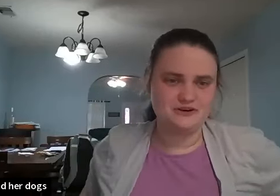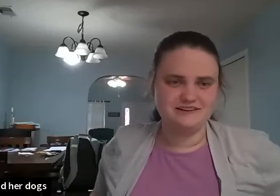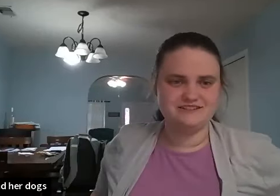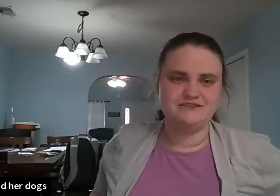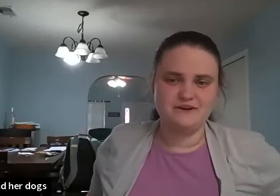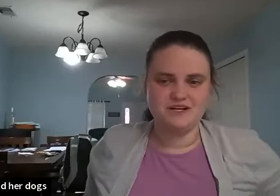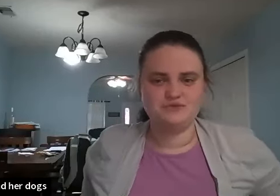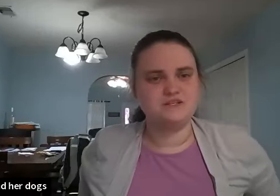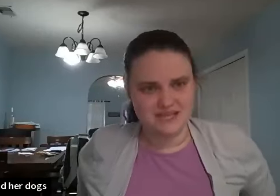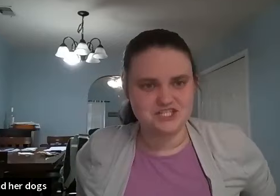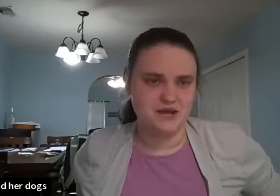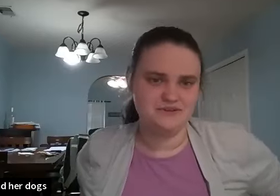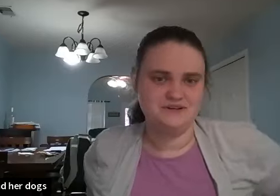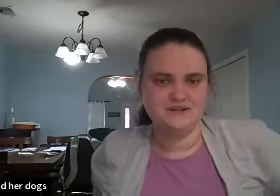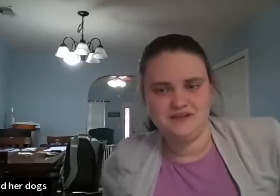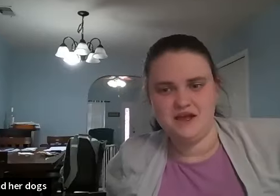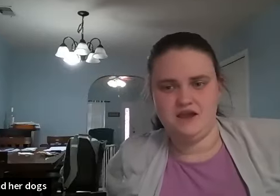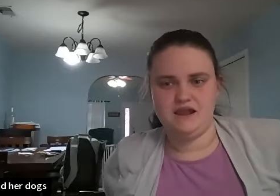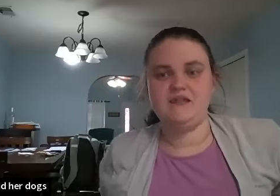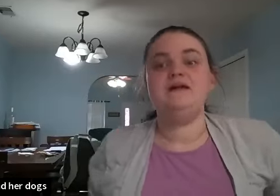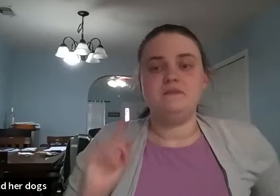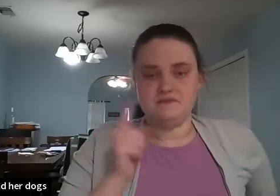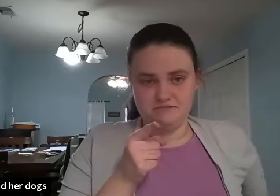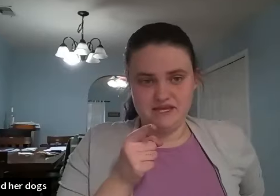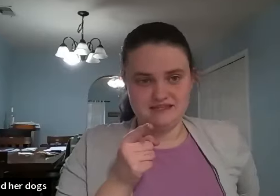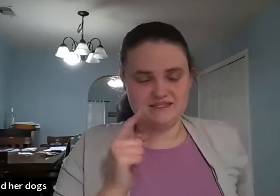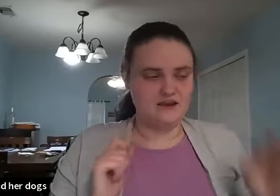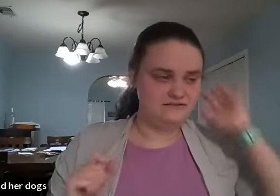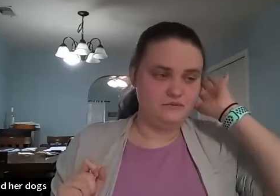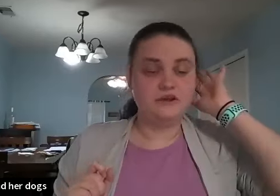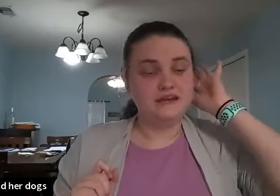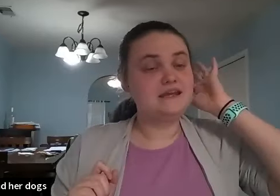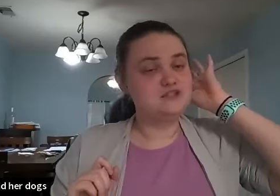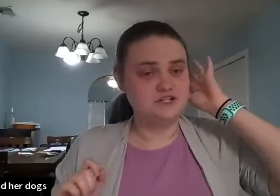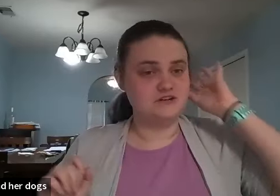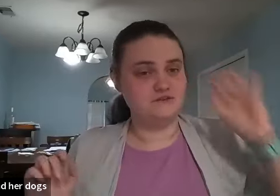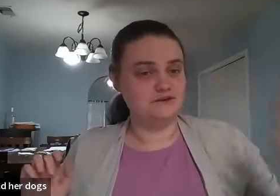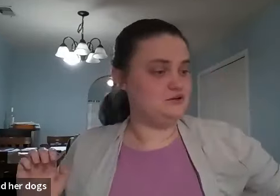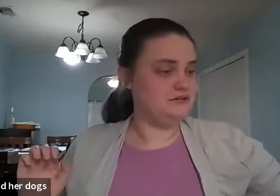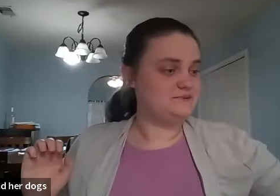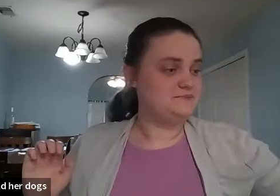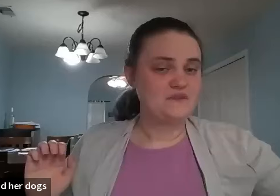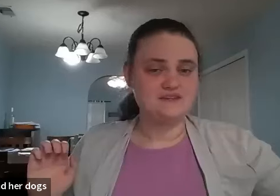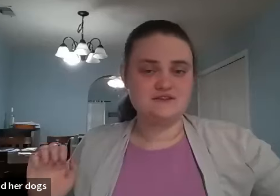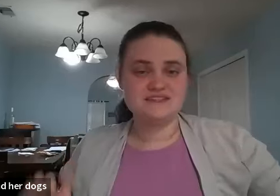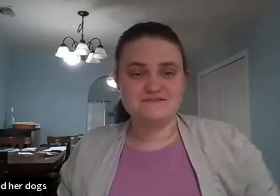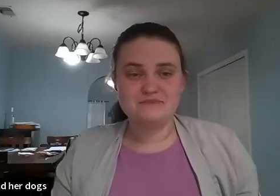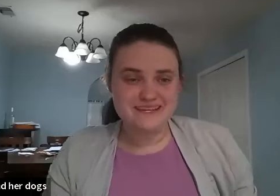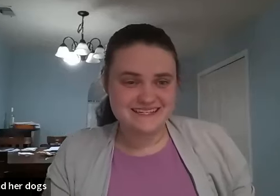graders. They're very much, where's my ketchup? All right, pizza. We're getting into our junk food a little bit. So the sign for